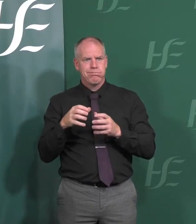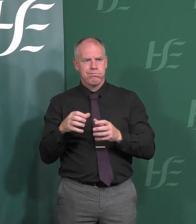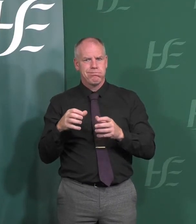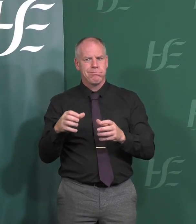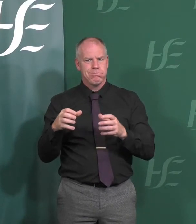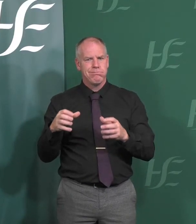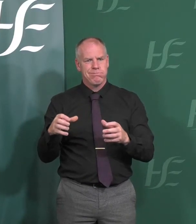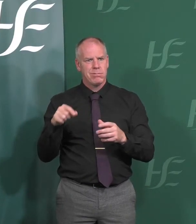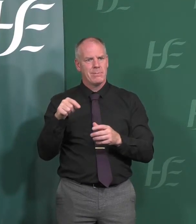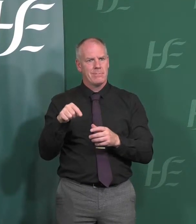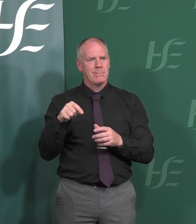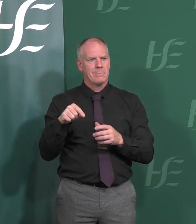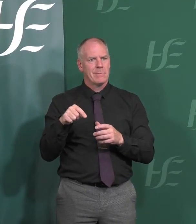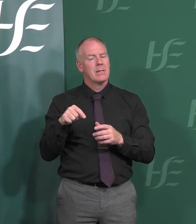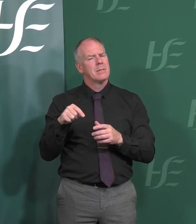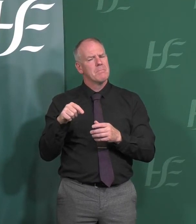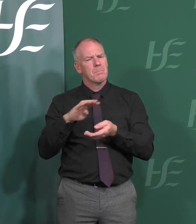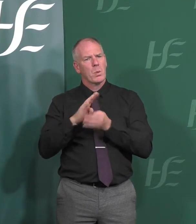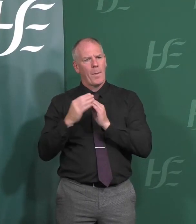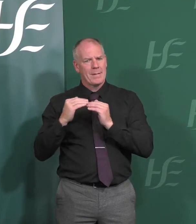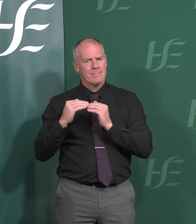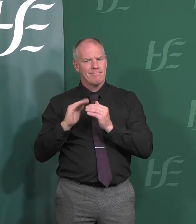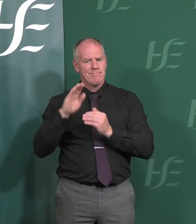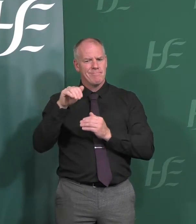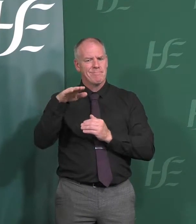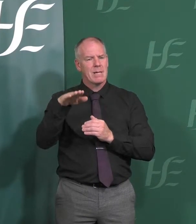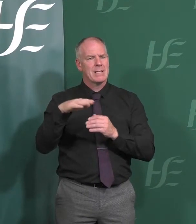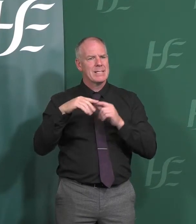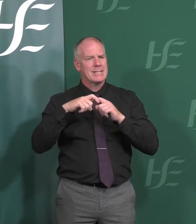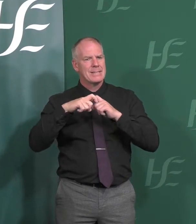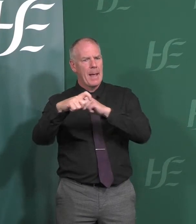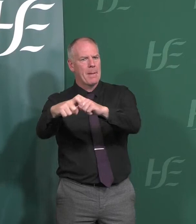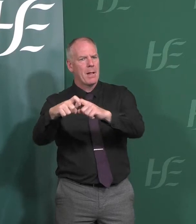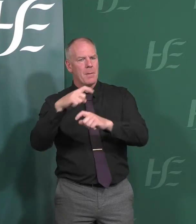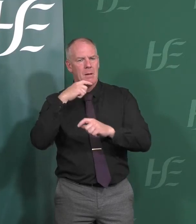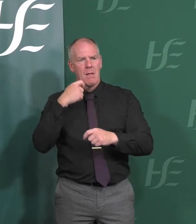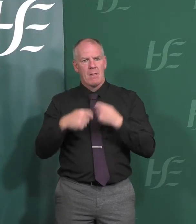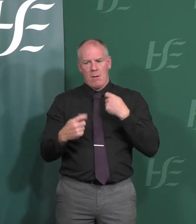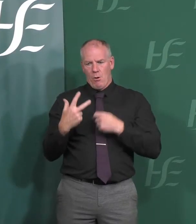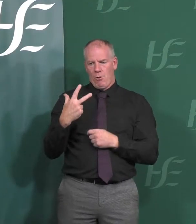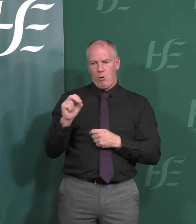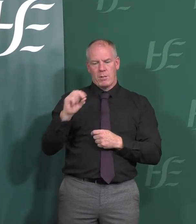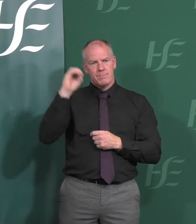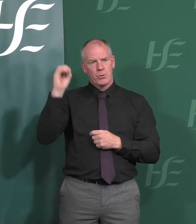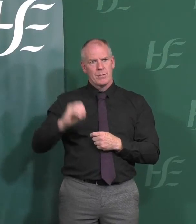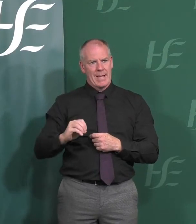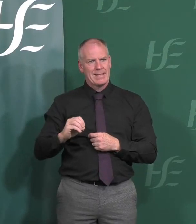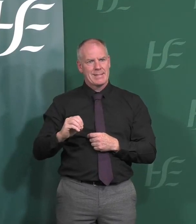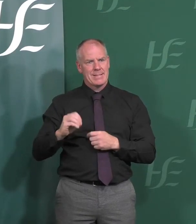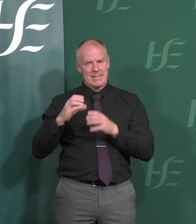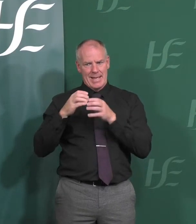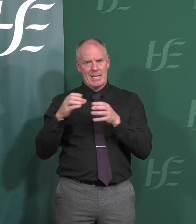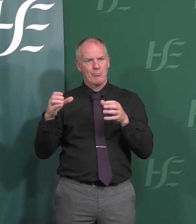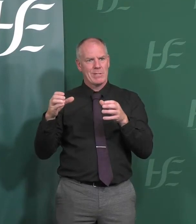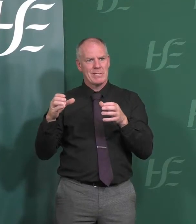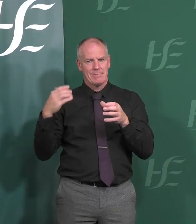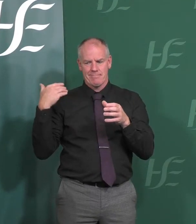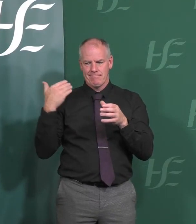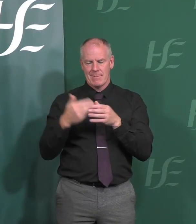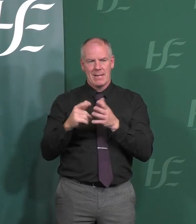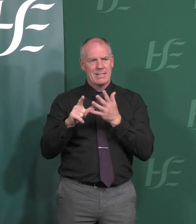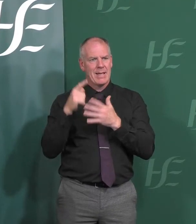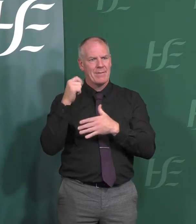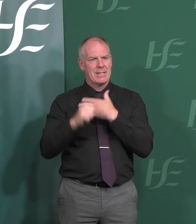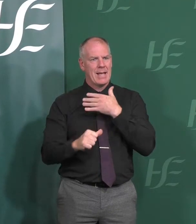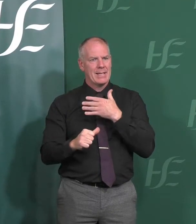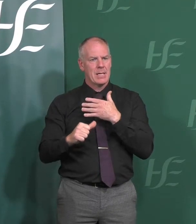exhibiting signs of stabilisation last week, but a 30% increase over the last 7 days compared